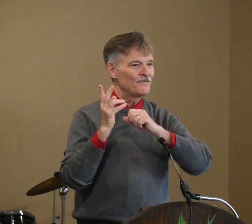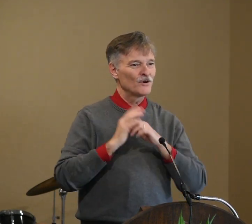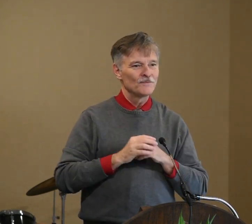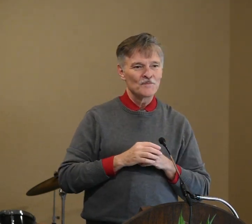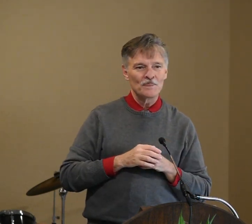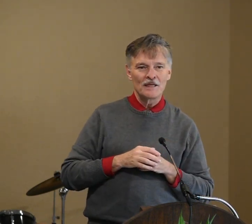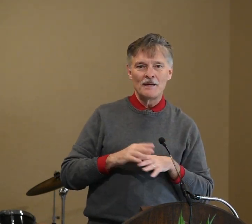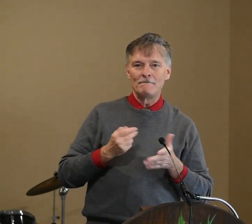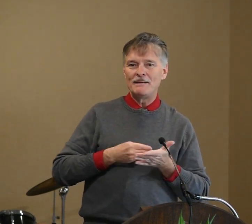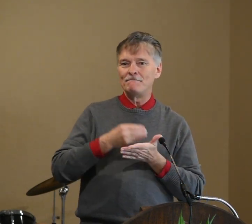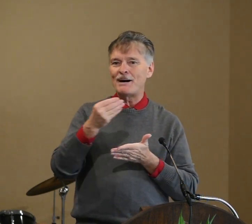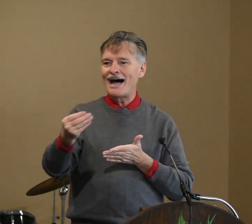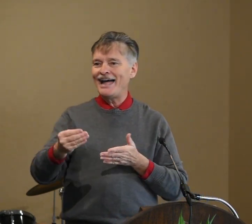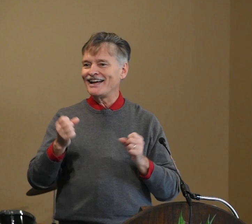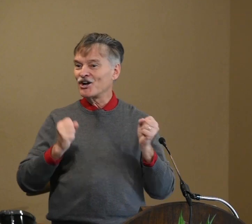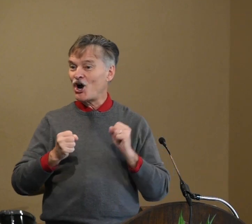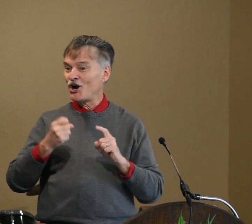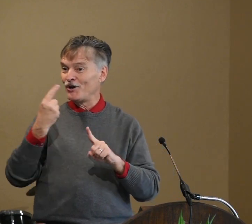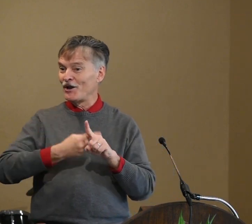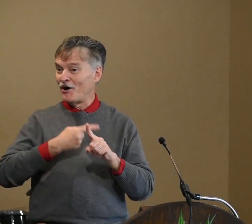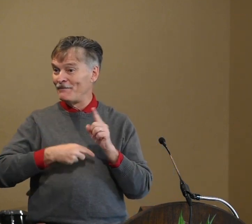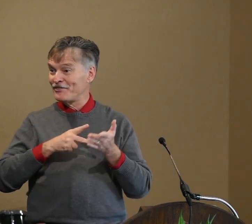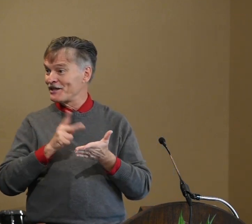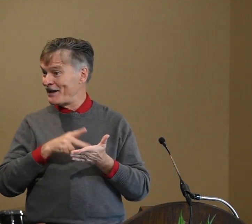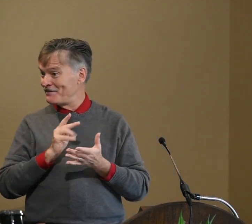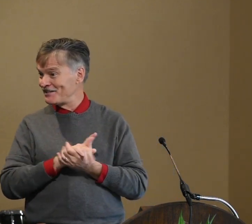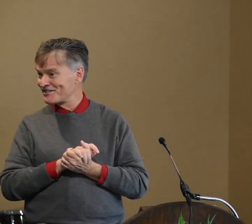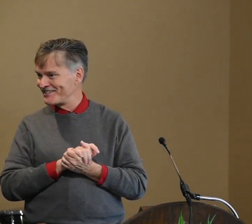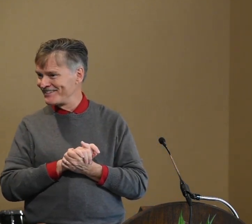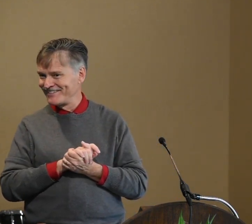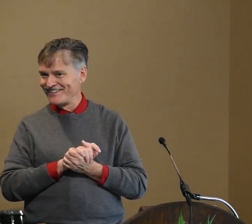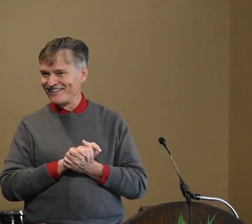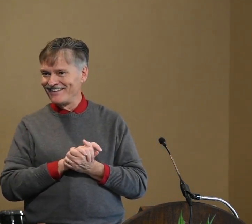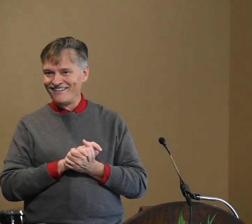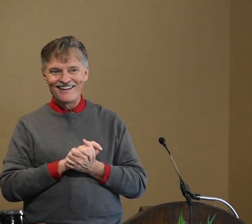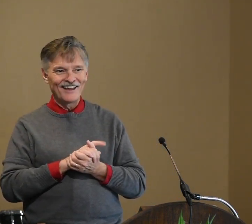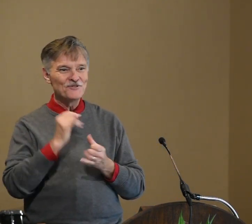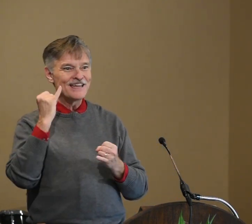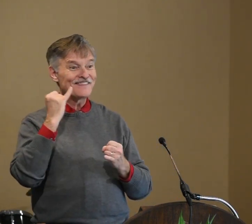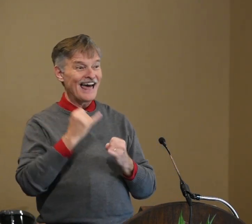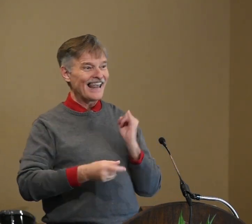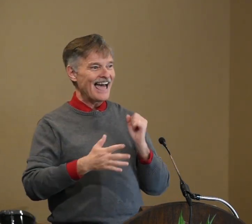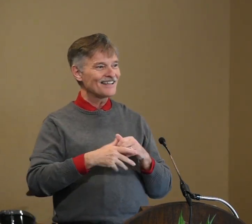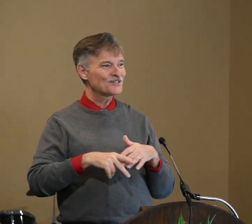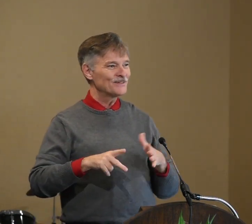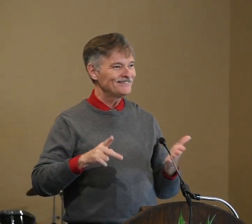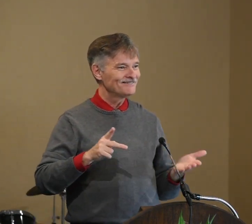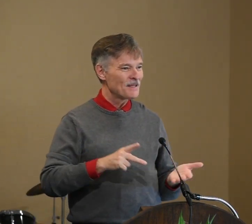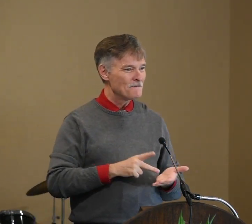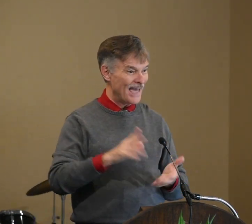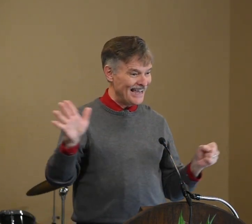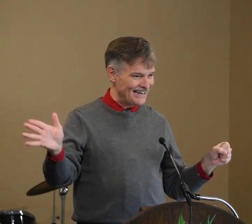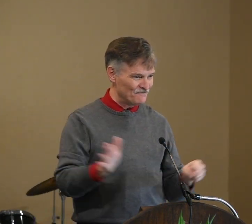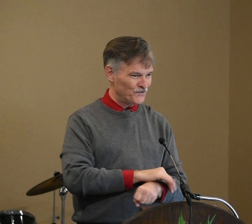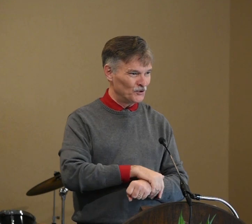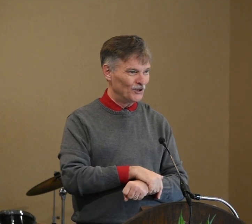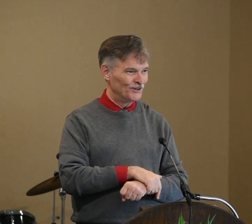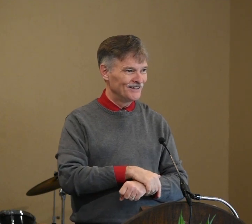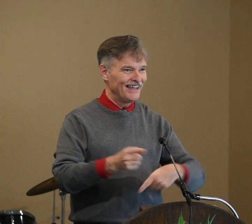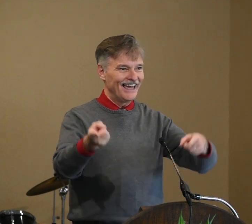Ever been buying a car on monthly payments? And you get that last one paid in full. And